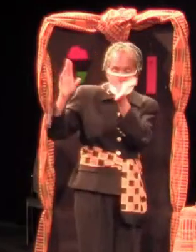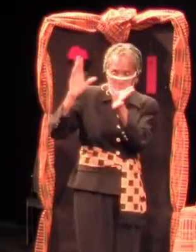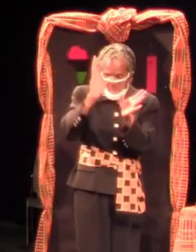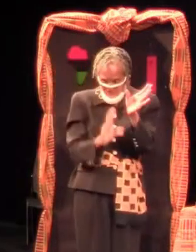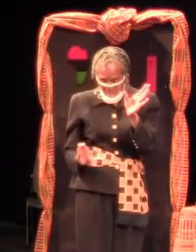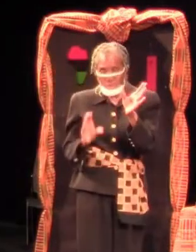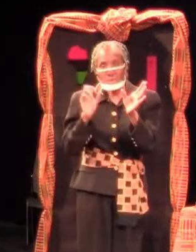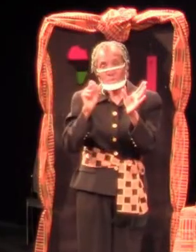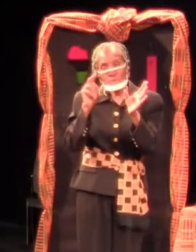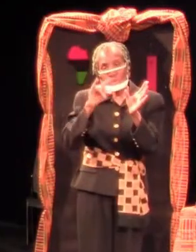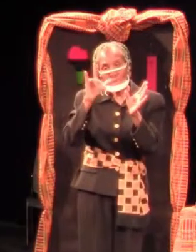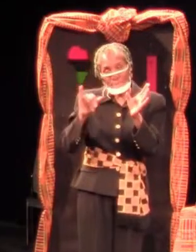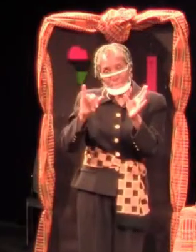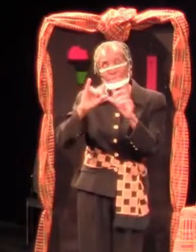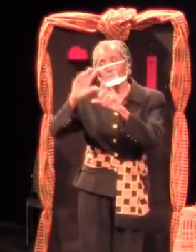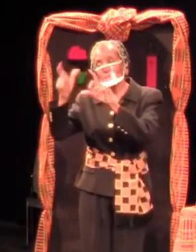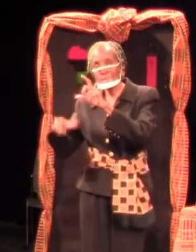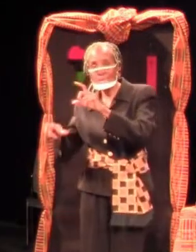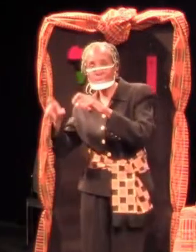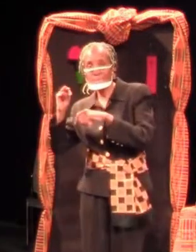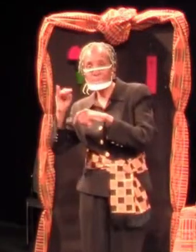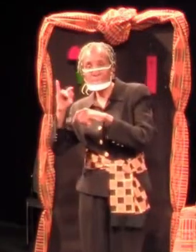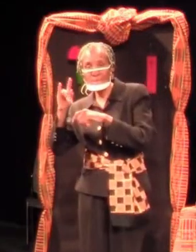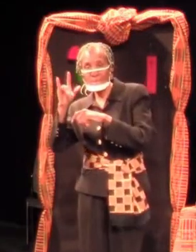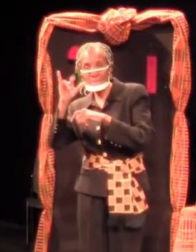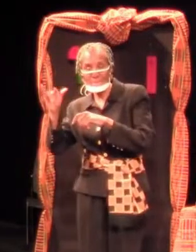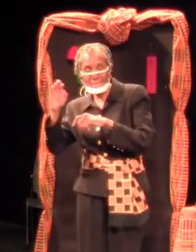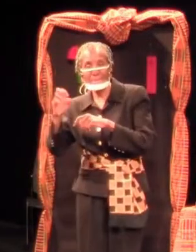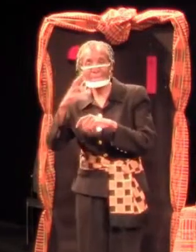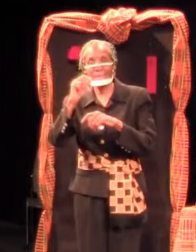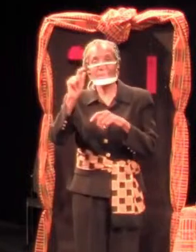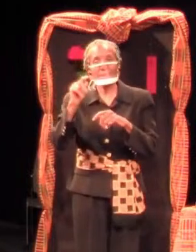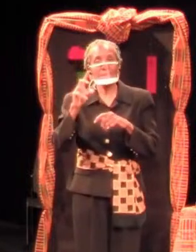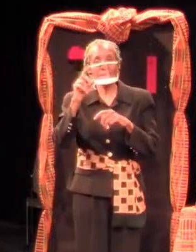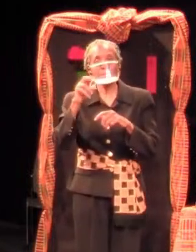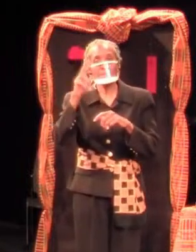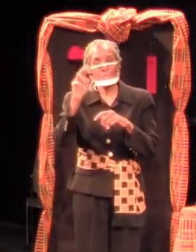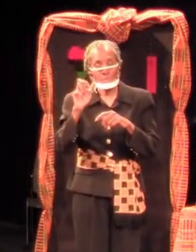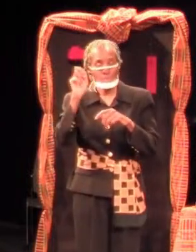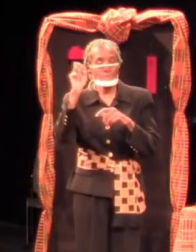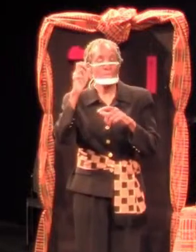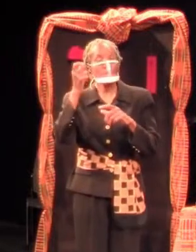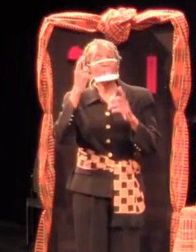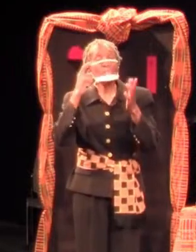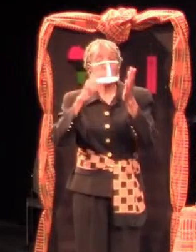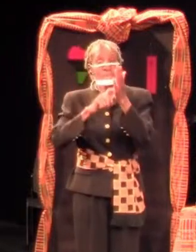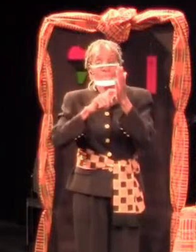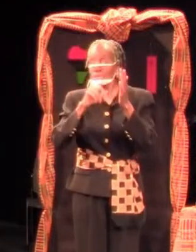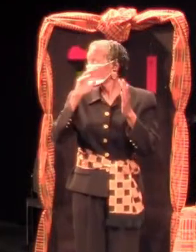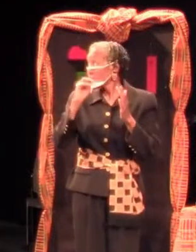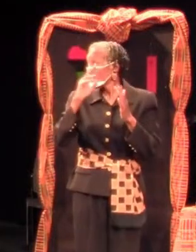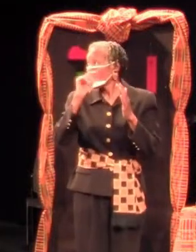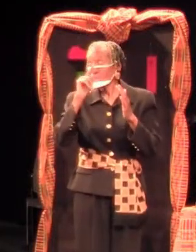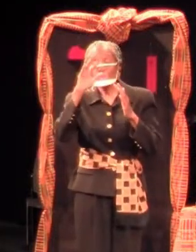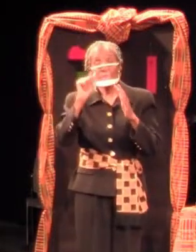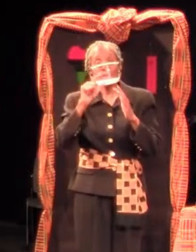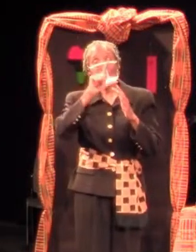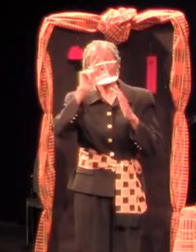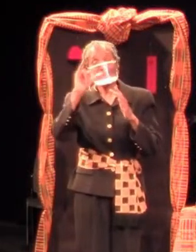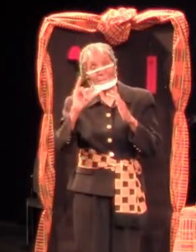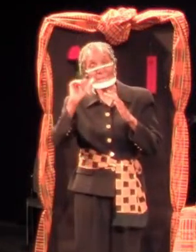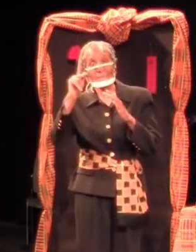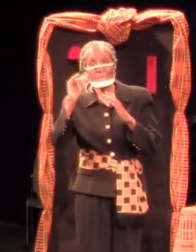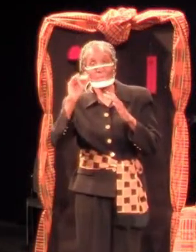Swaziland, Matabele, and Lovedu. As you'll note here, Matunda Ya Kwanzaa